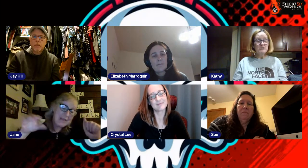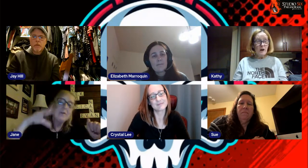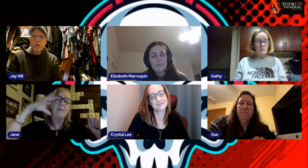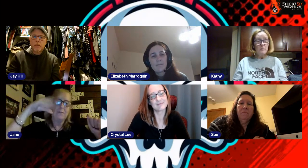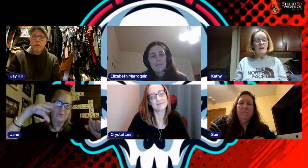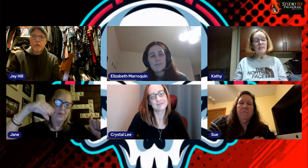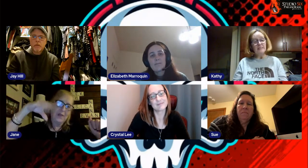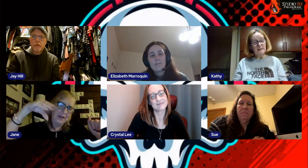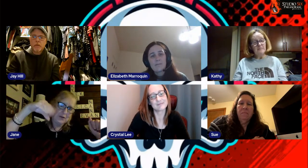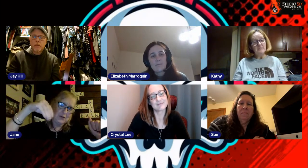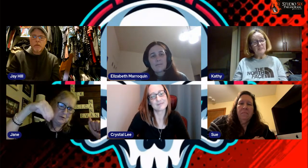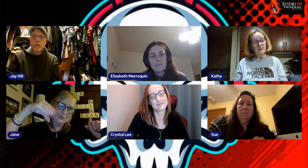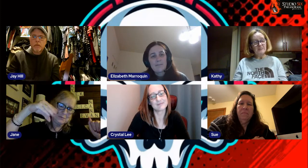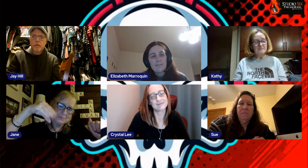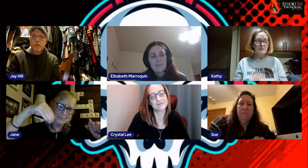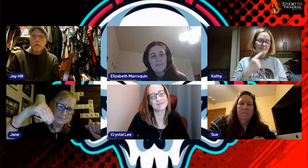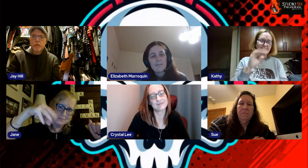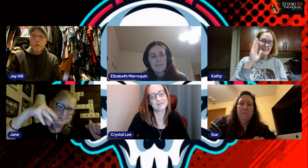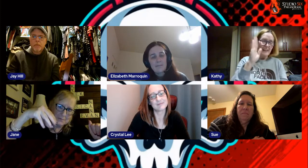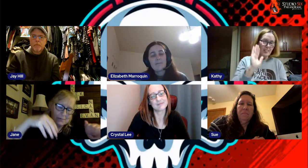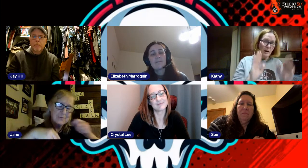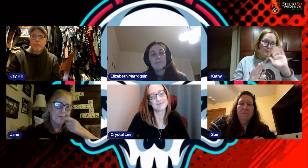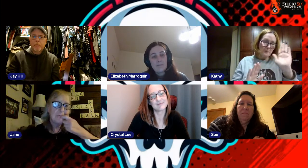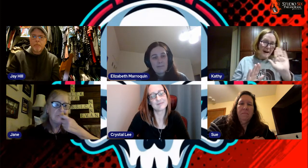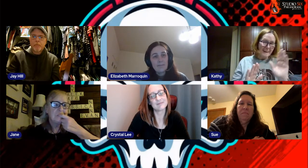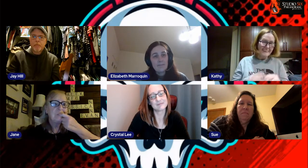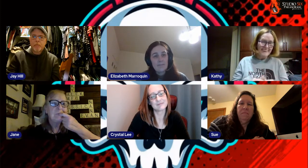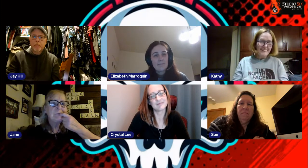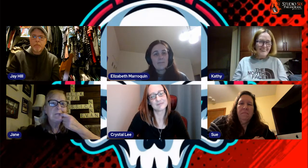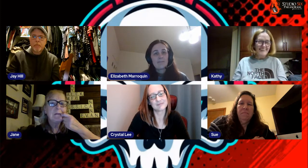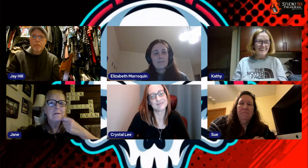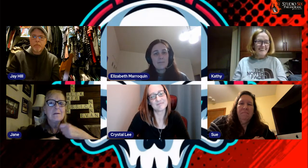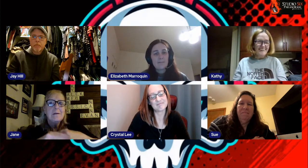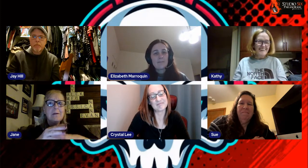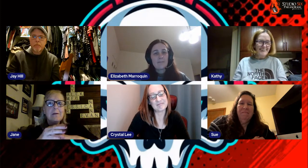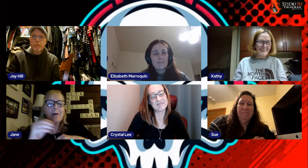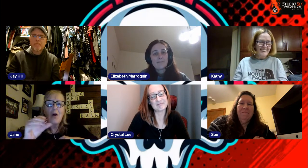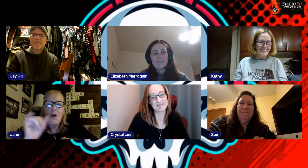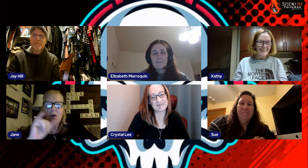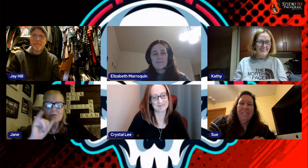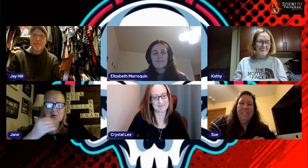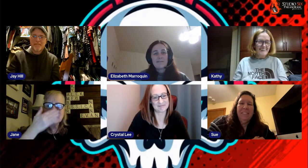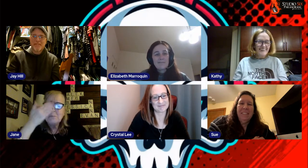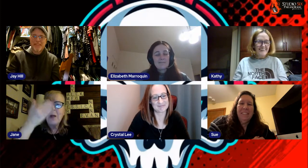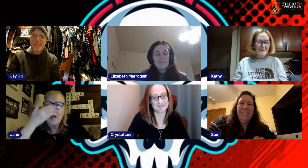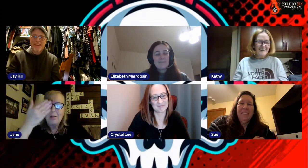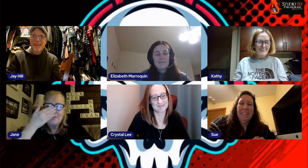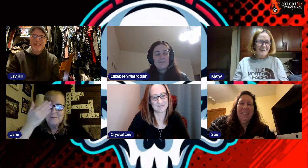And then I stop. When I leave, it flickers. So it's like saying hello and bye.